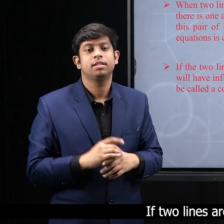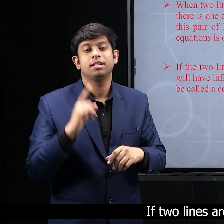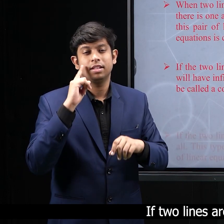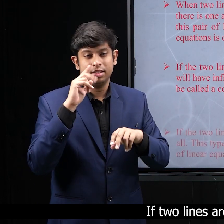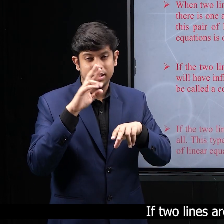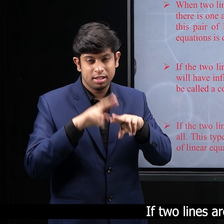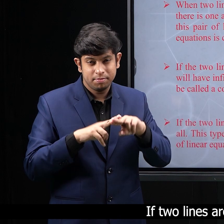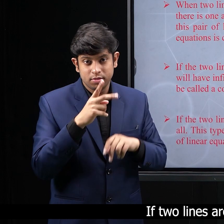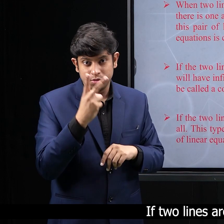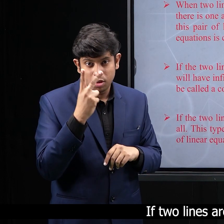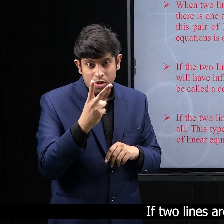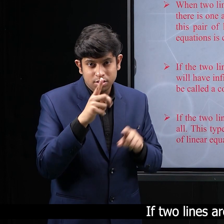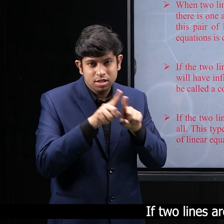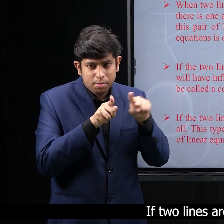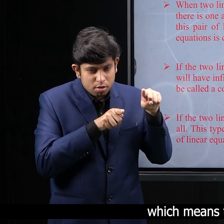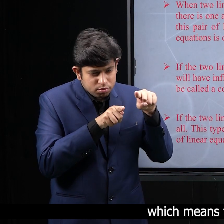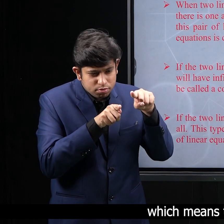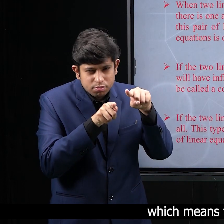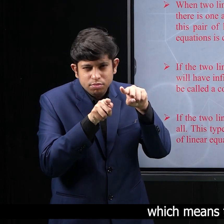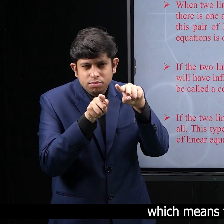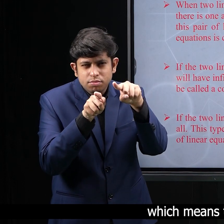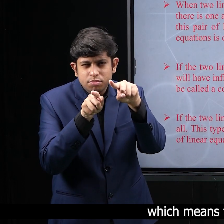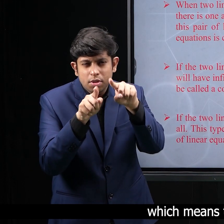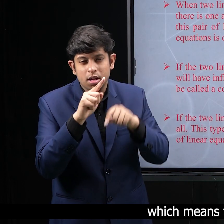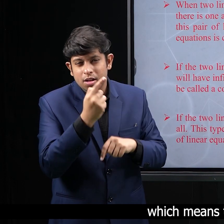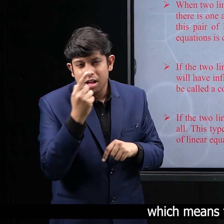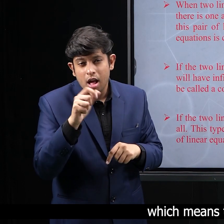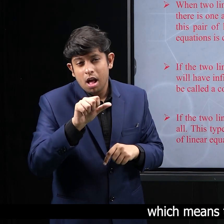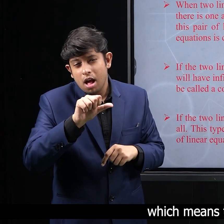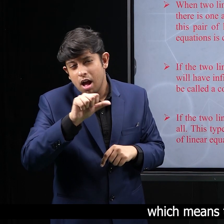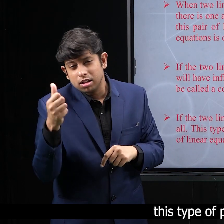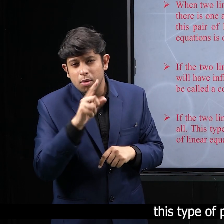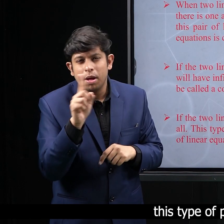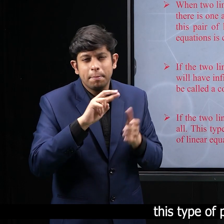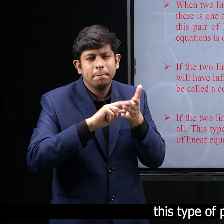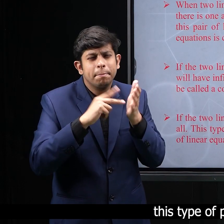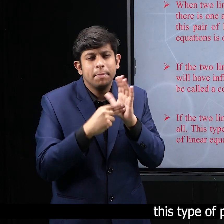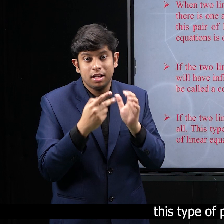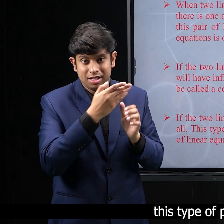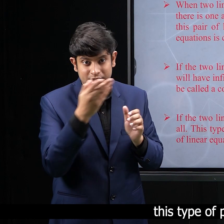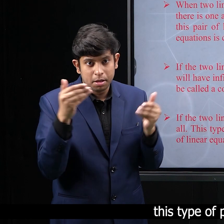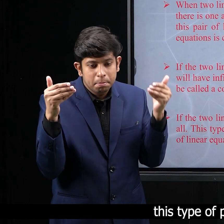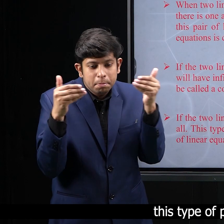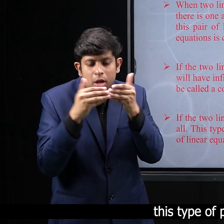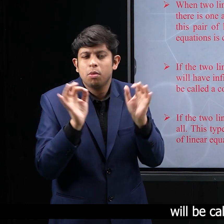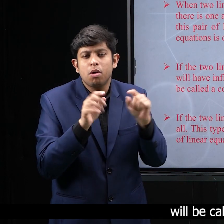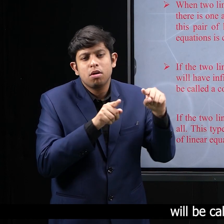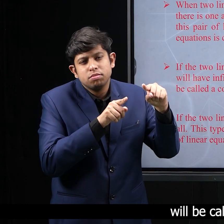If two lines are parallel to each other, which means they do not meet at all, this type of pair of linear equations will be called